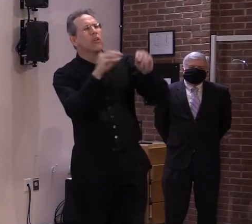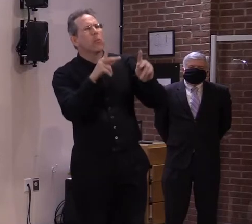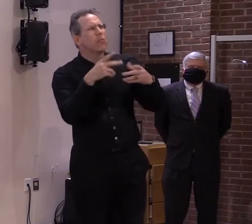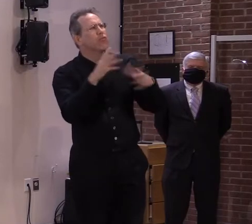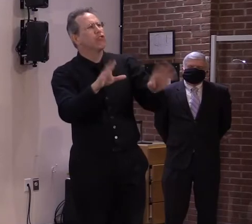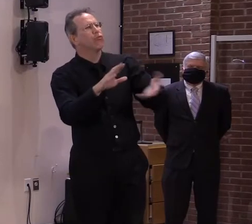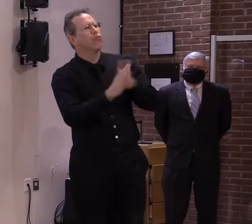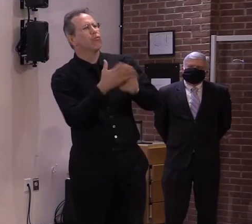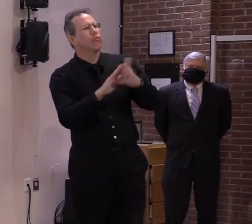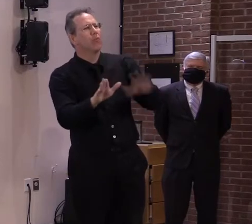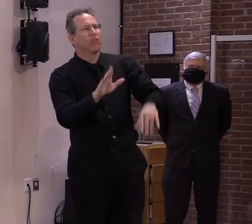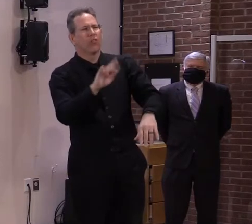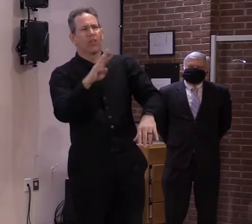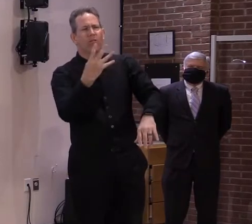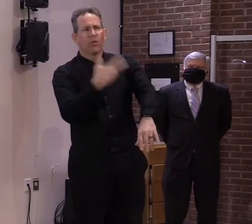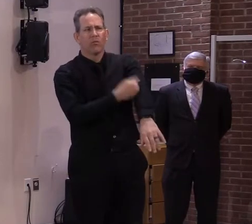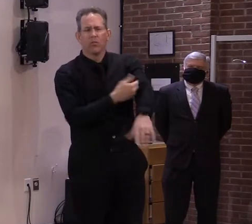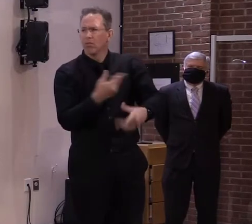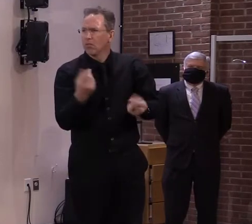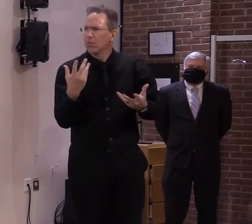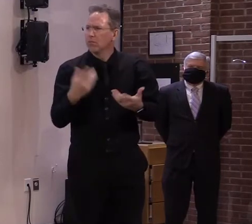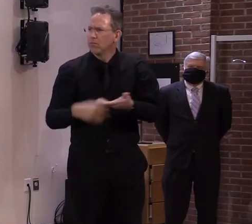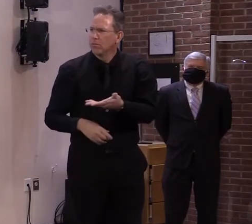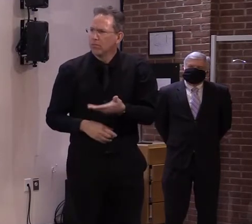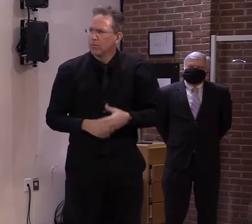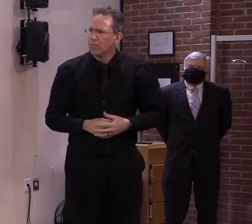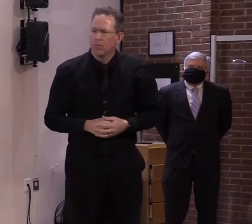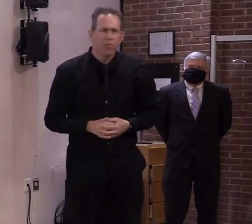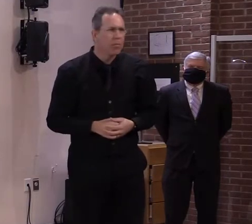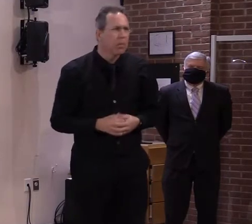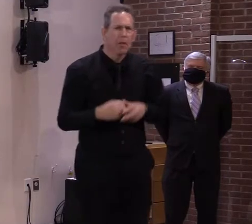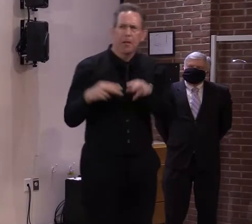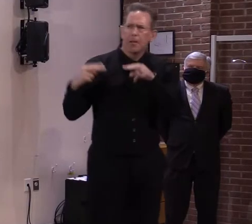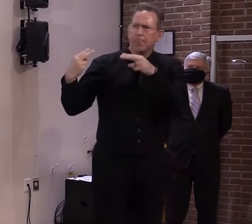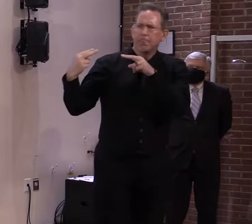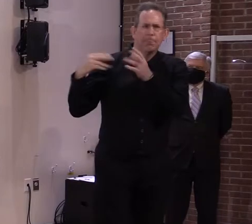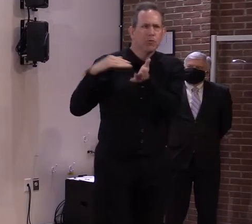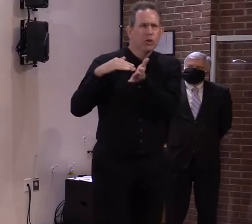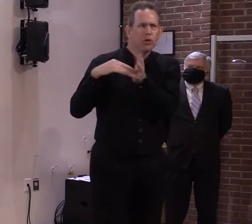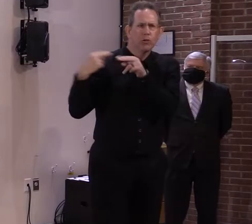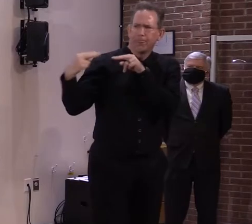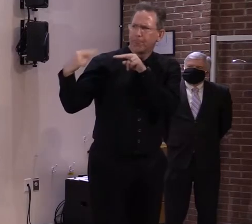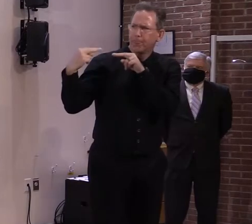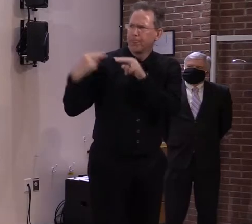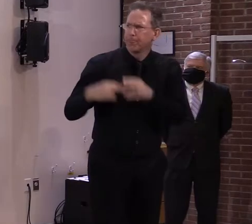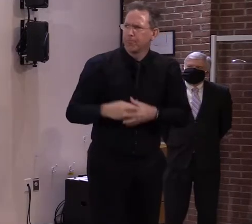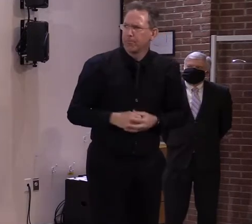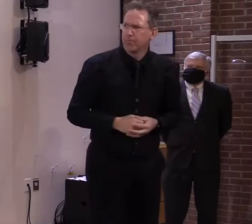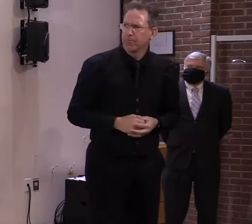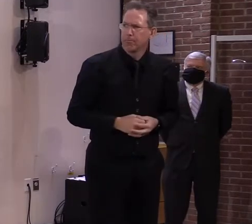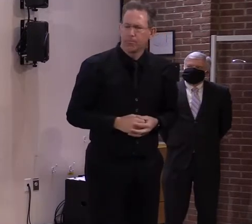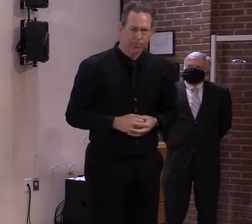at that point that would allow us to move to that phase? I don't know if that's Dr. Levine.